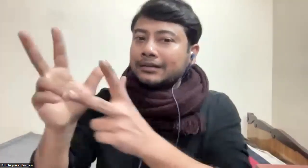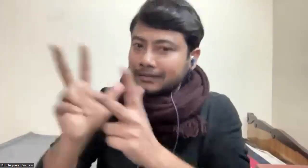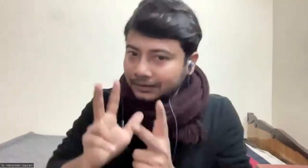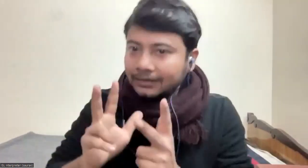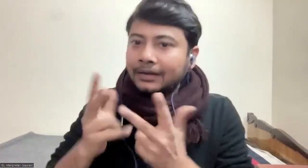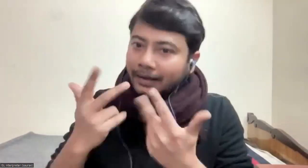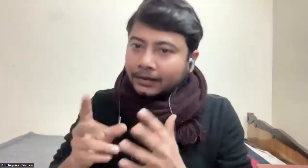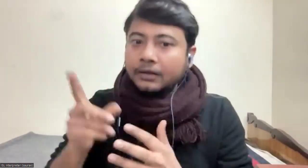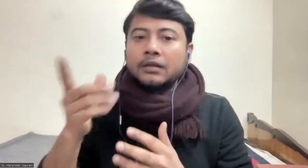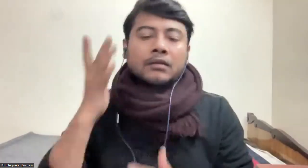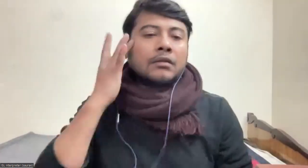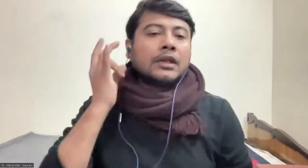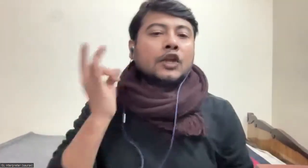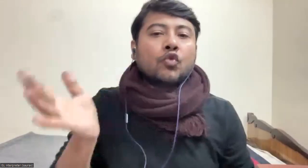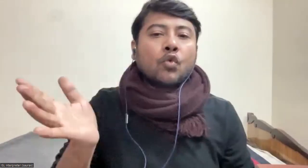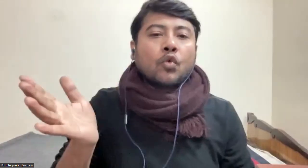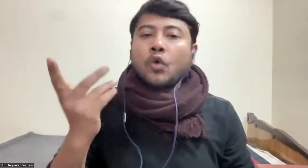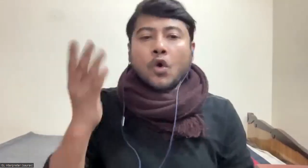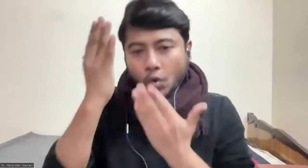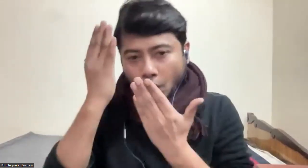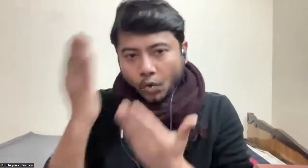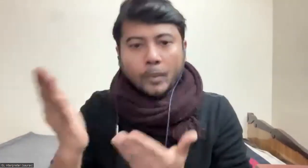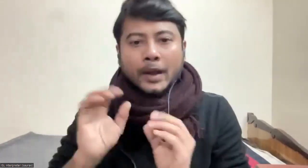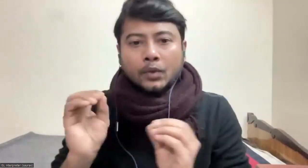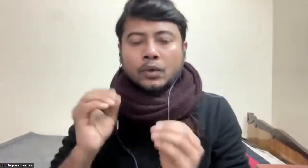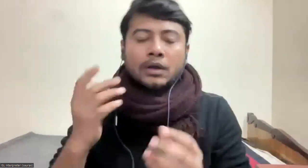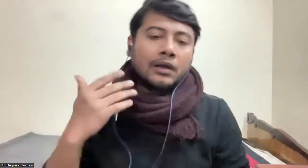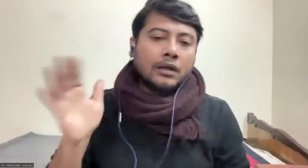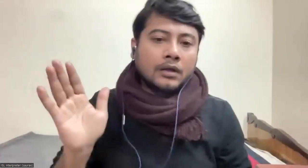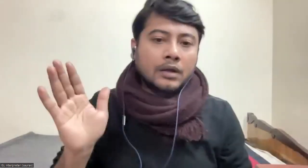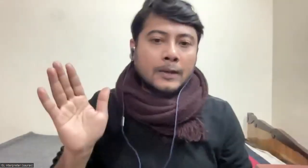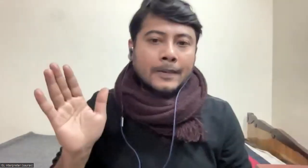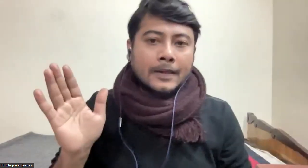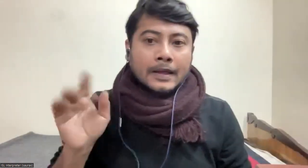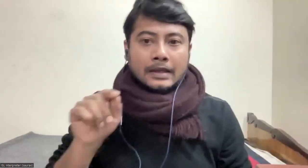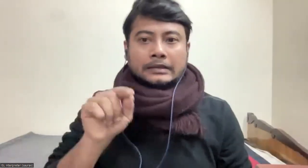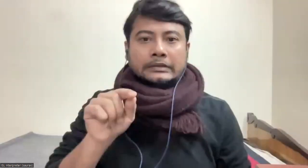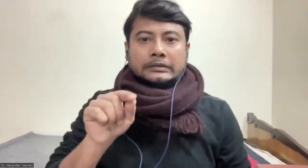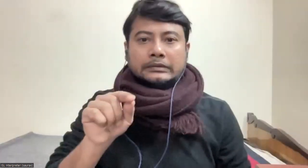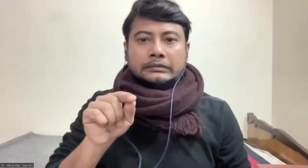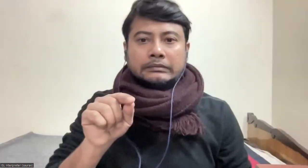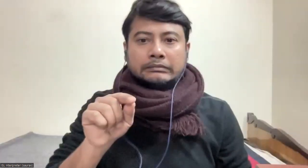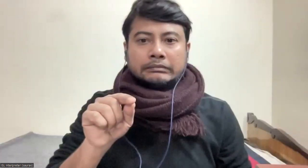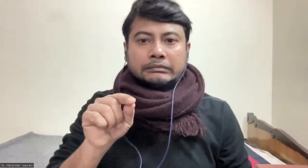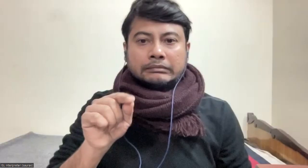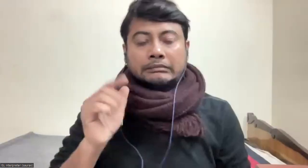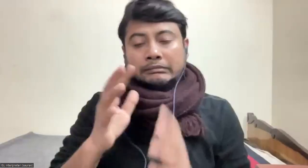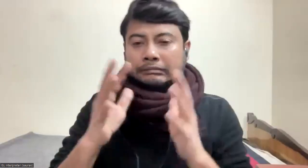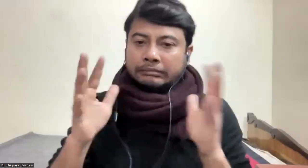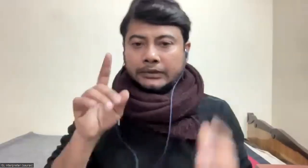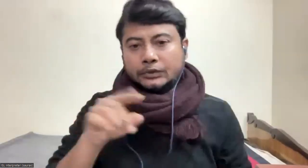approach, we have to go to our guru, and we offer our respects to the guru, and we ask